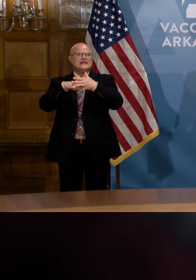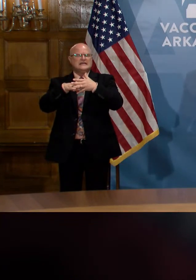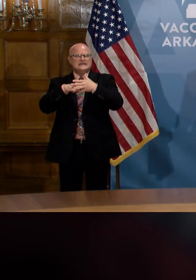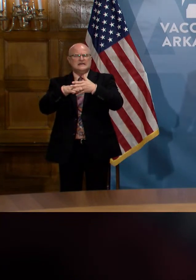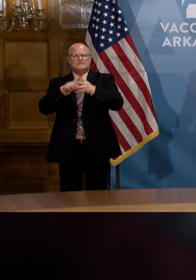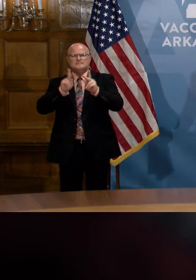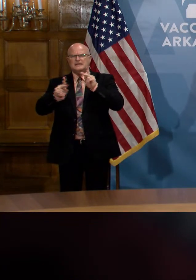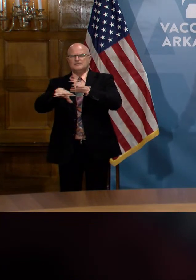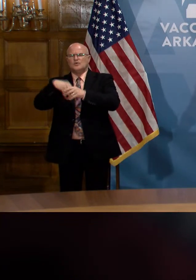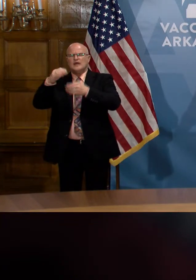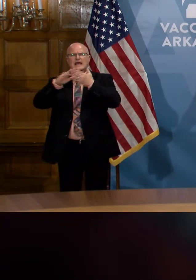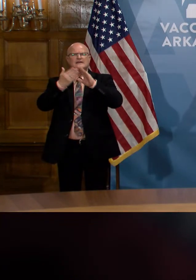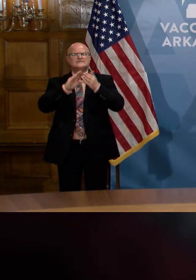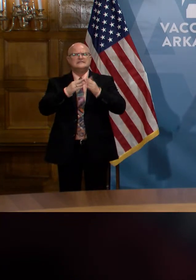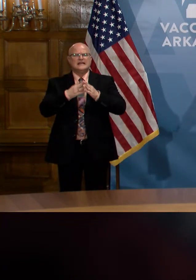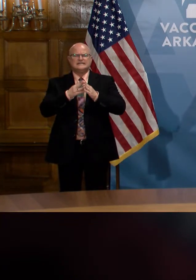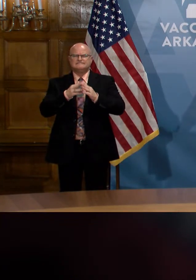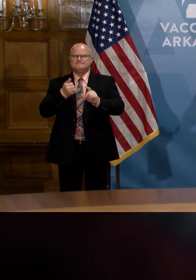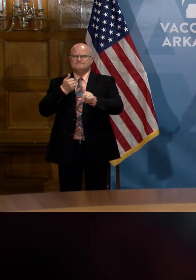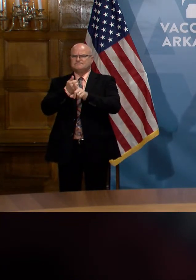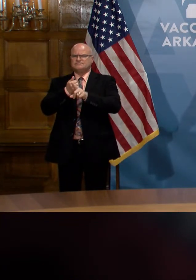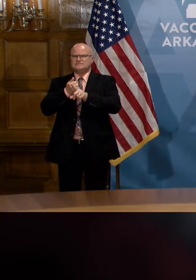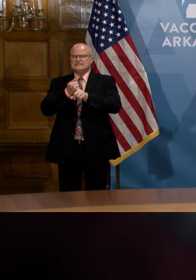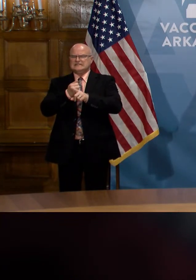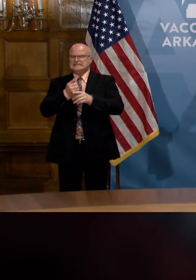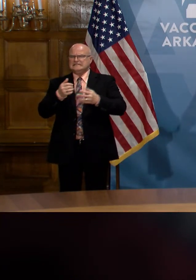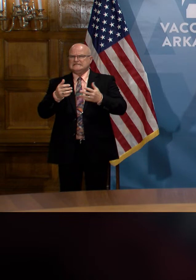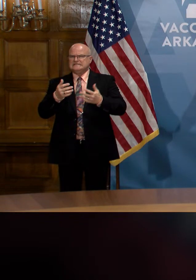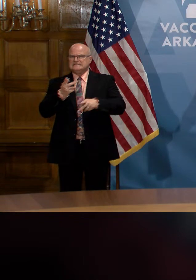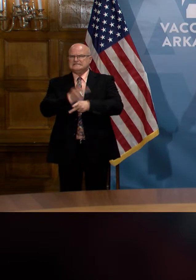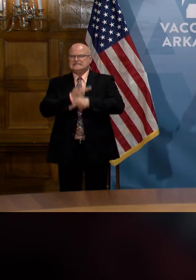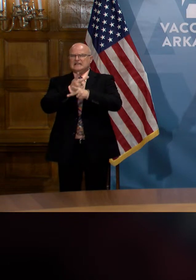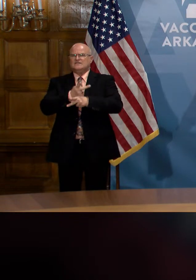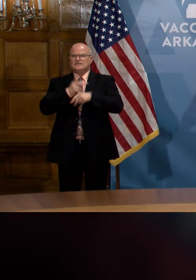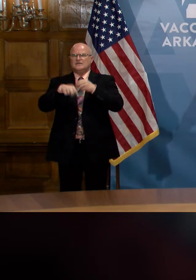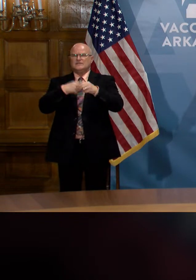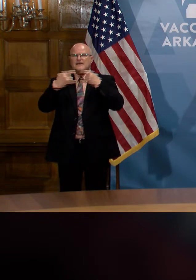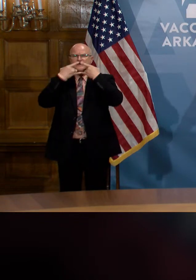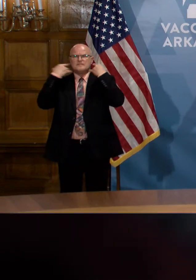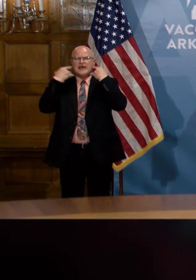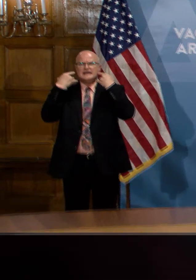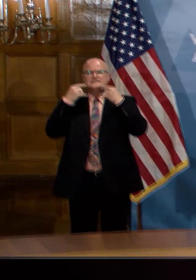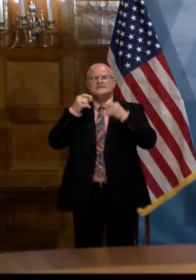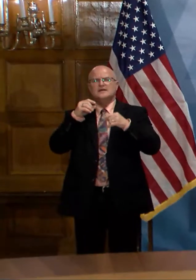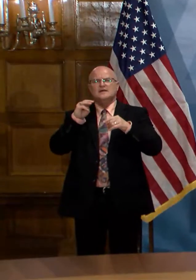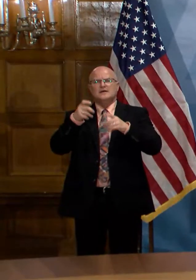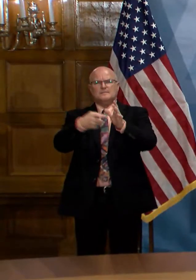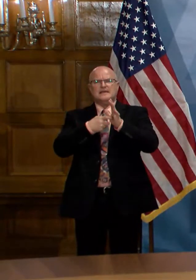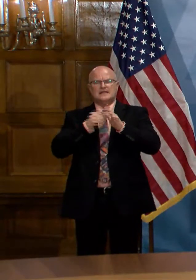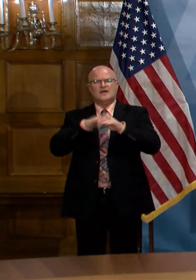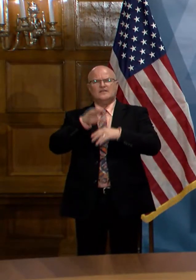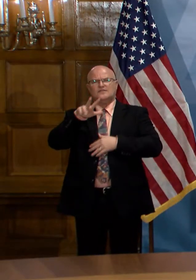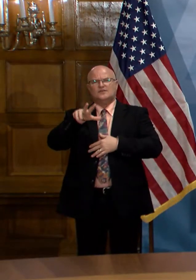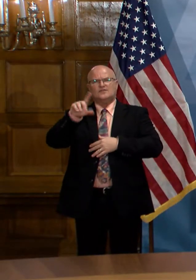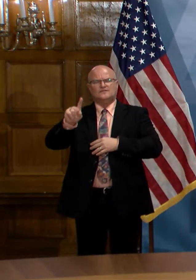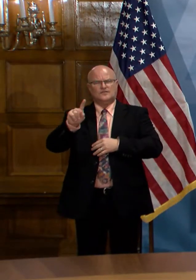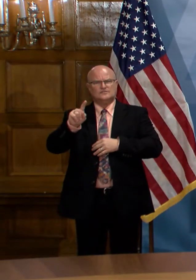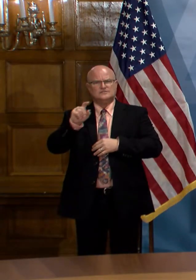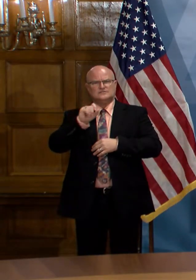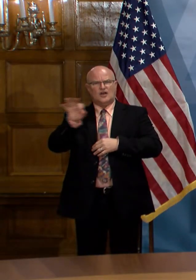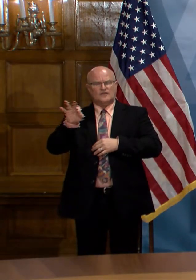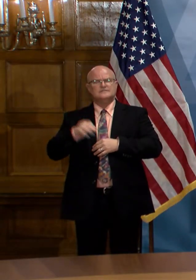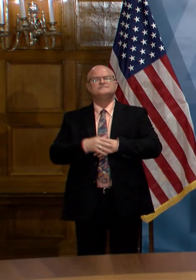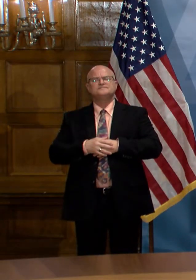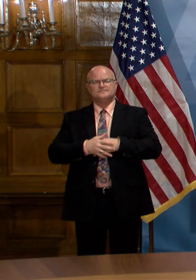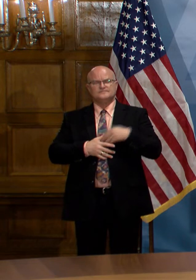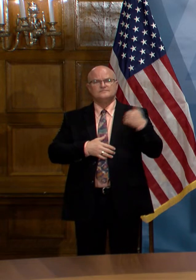variants, does this impact the timeline of lifting the mask mandate on the 31st? Well, first let me answer your question, which is a very